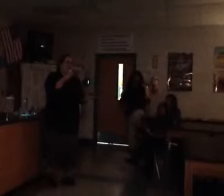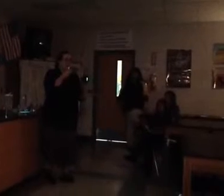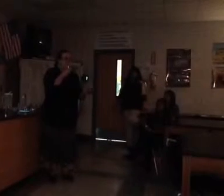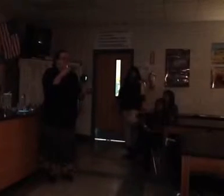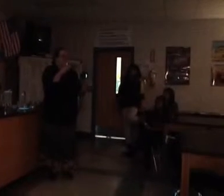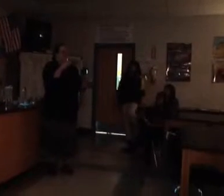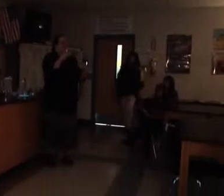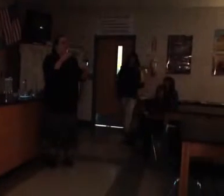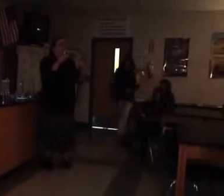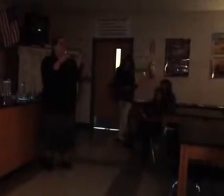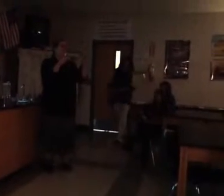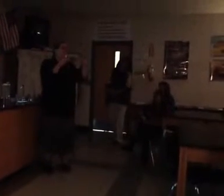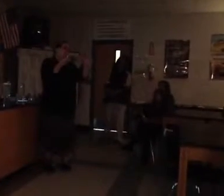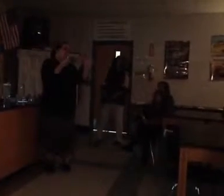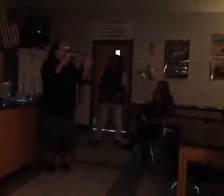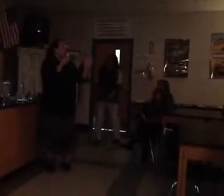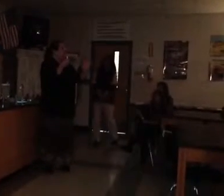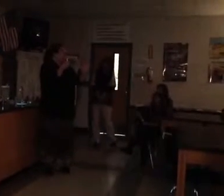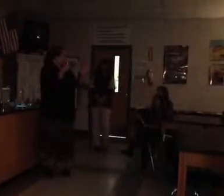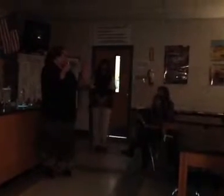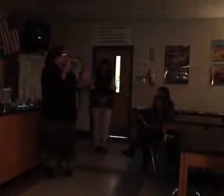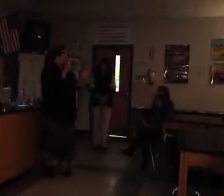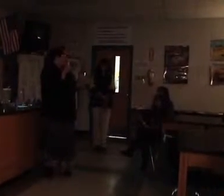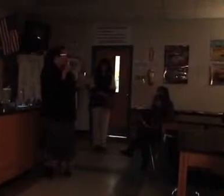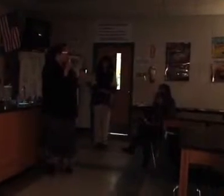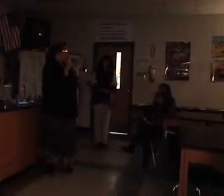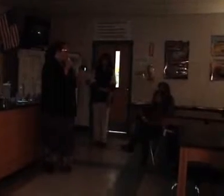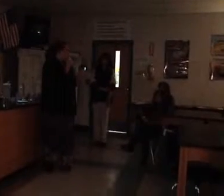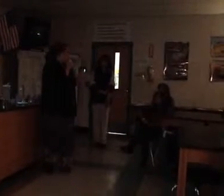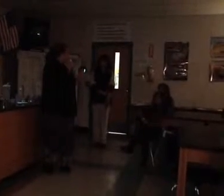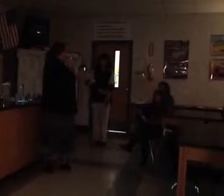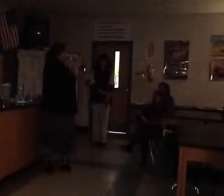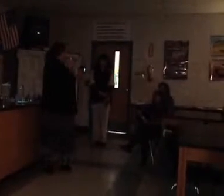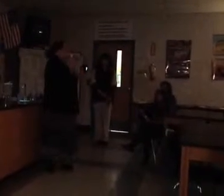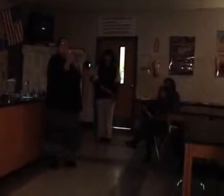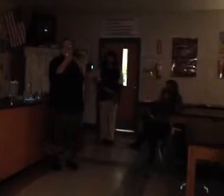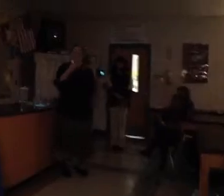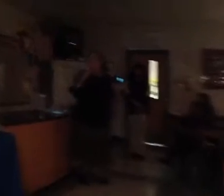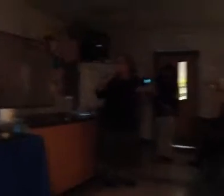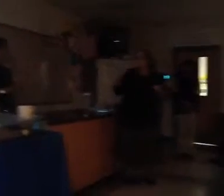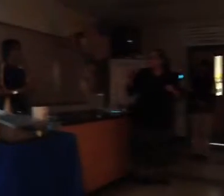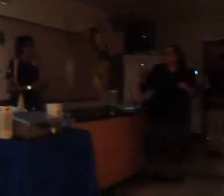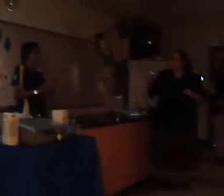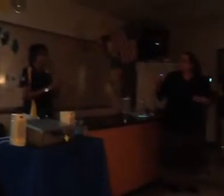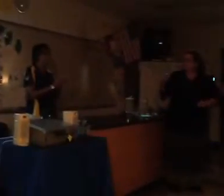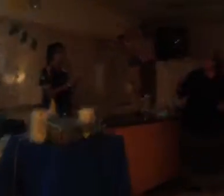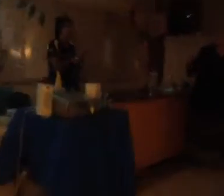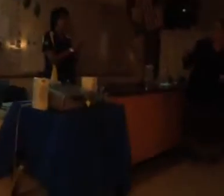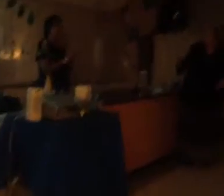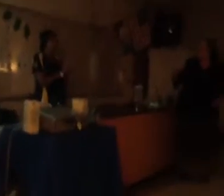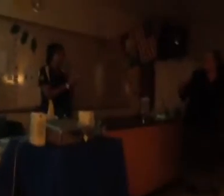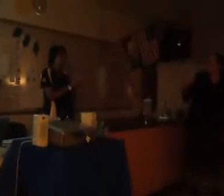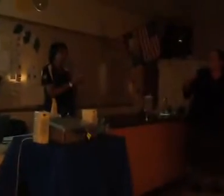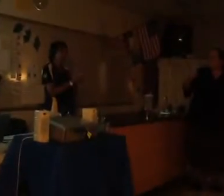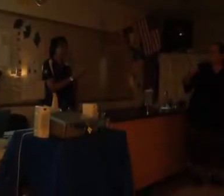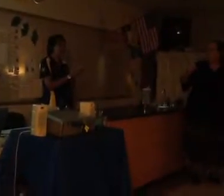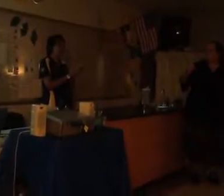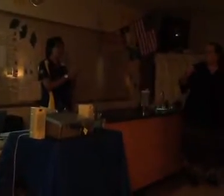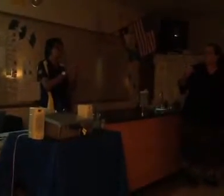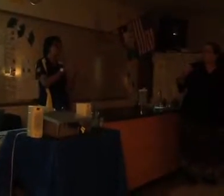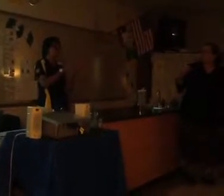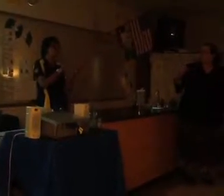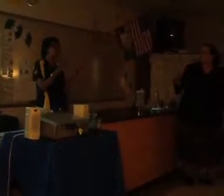the case. The 4 is an okay grade. There's some growth going on. And I was going to add something. For language A,